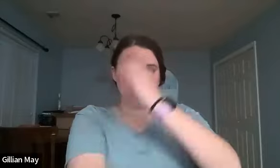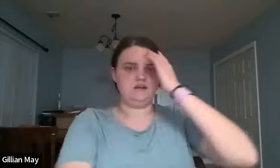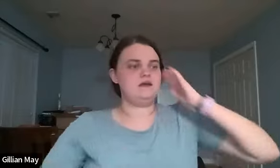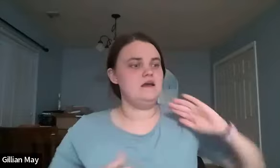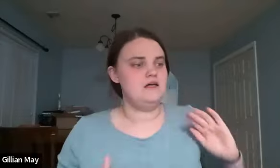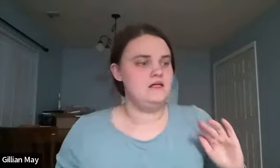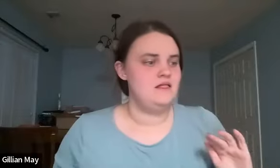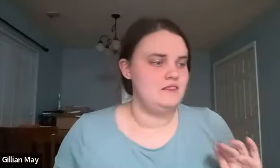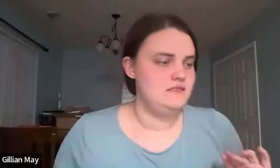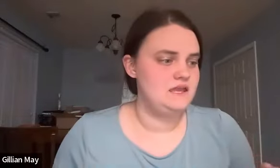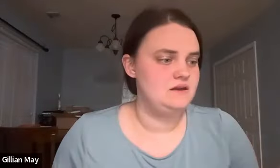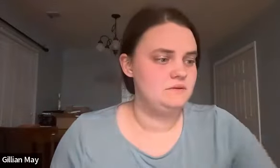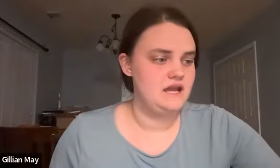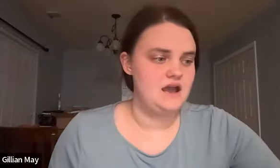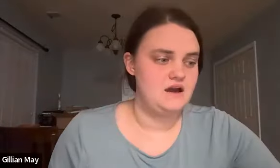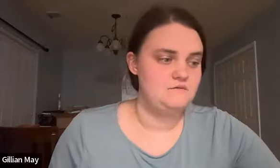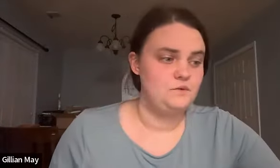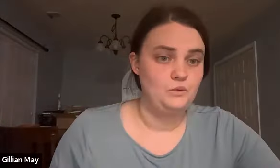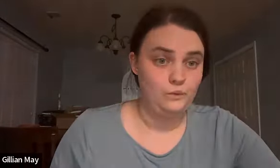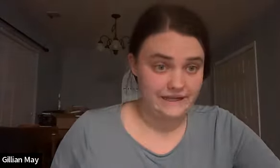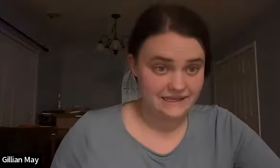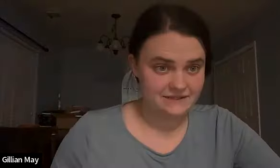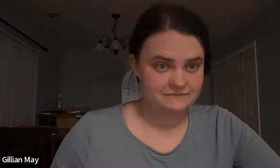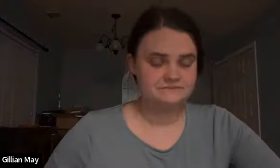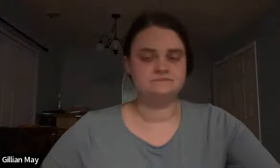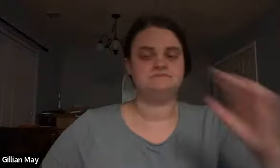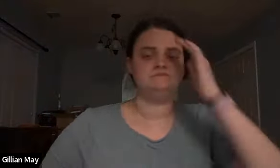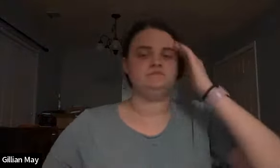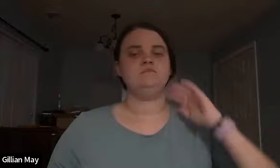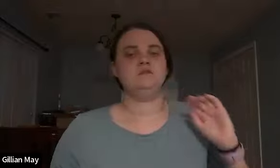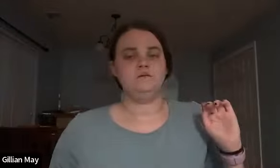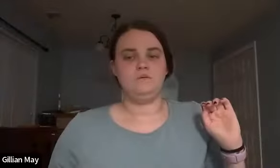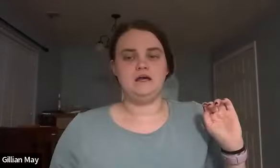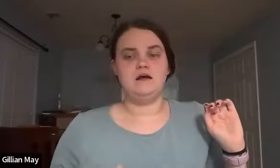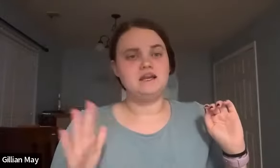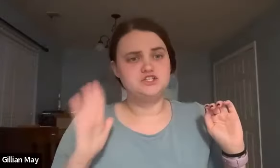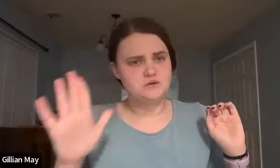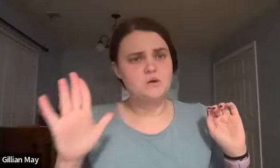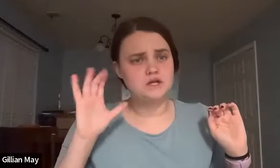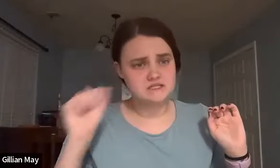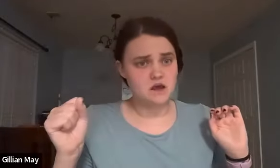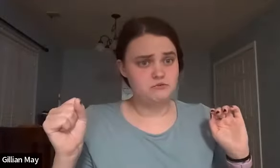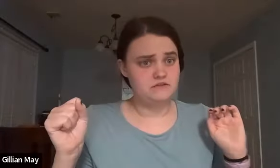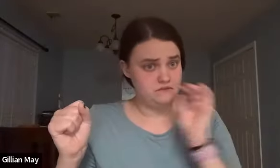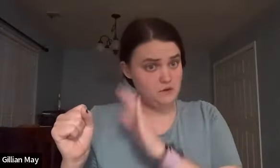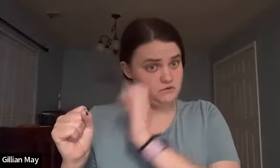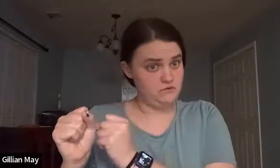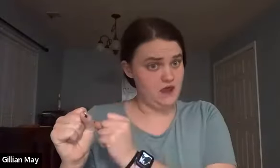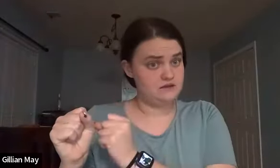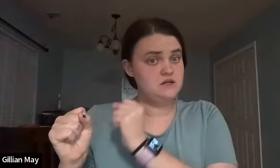Okay. Then we have week. Well, actually, you know what? We're going to stop right there with that.